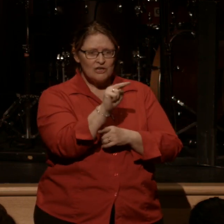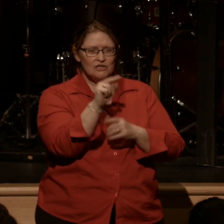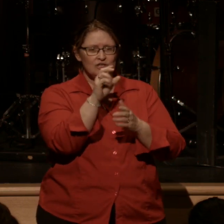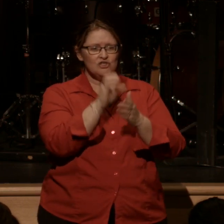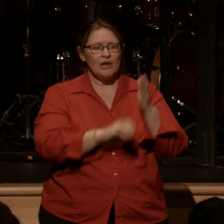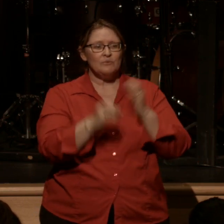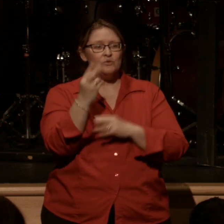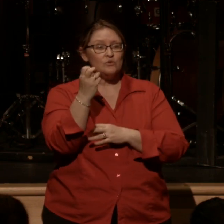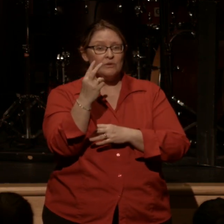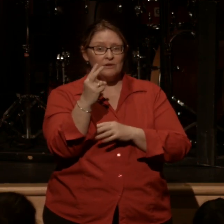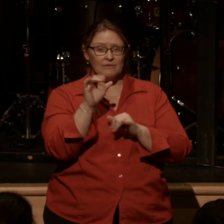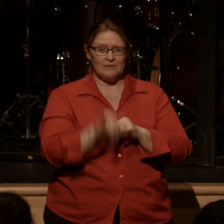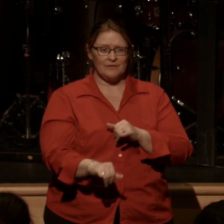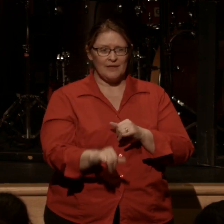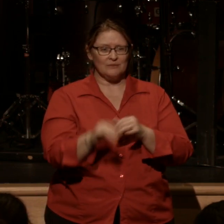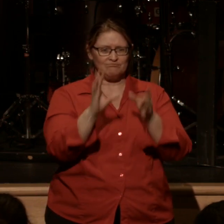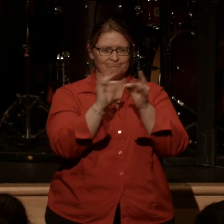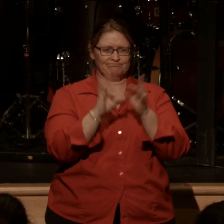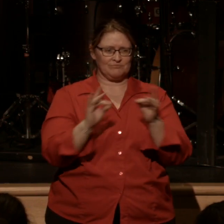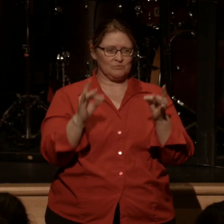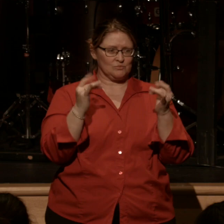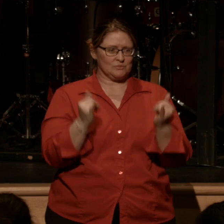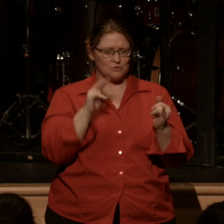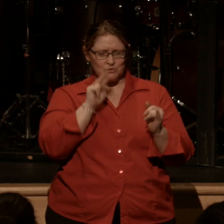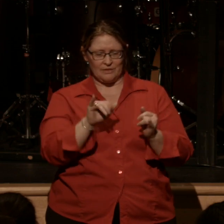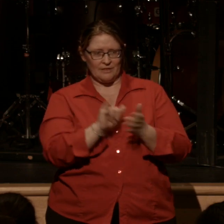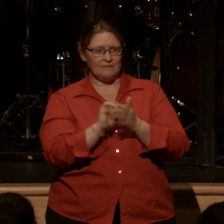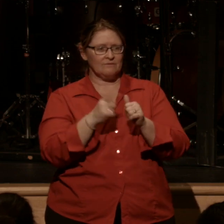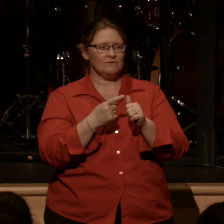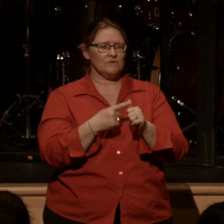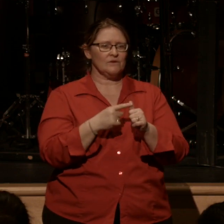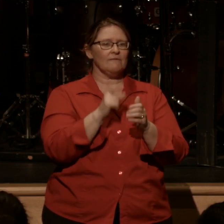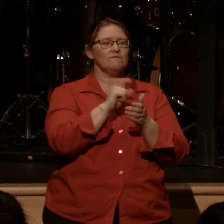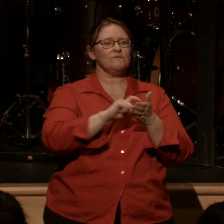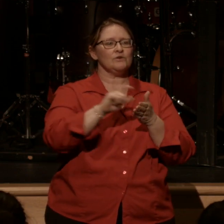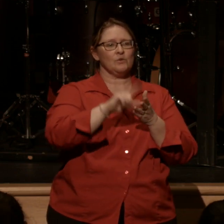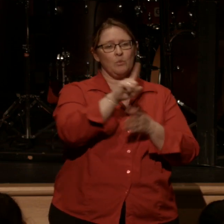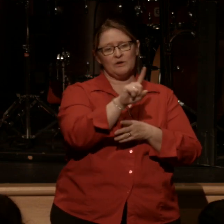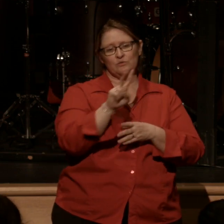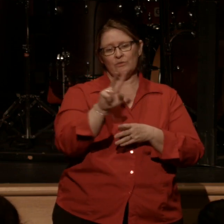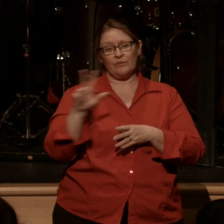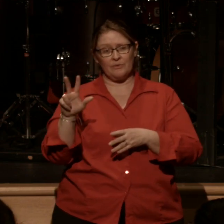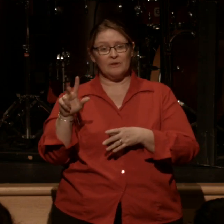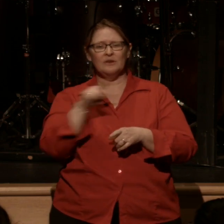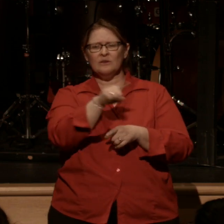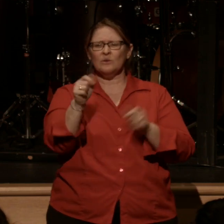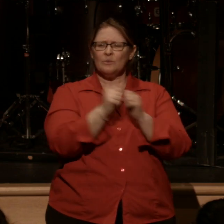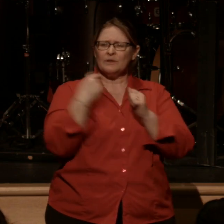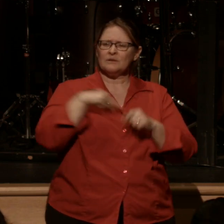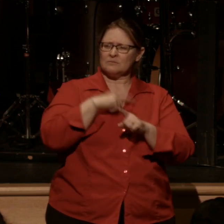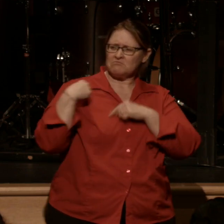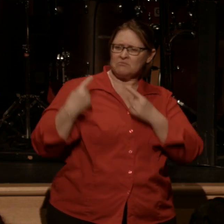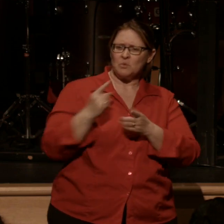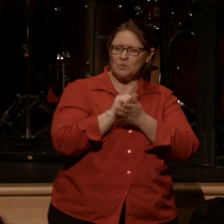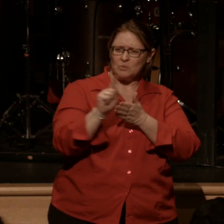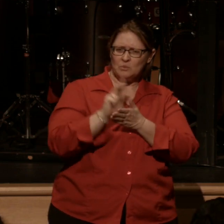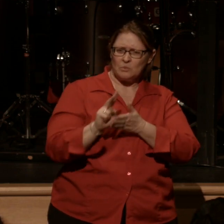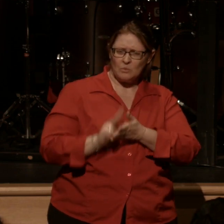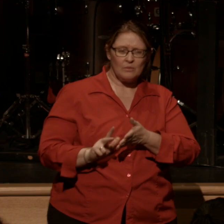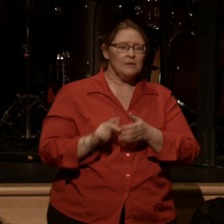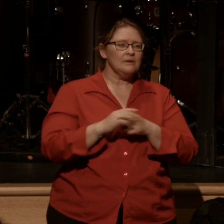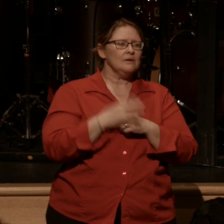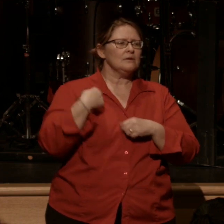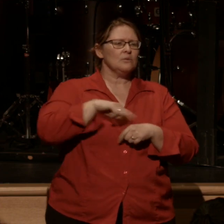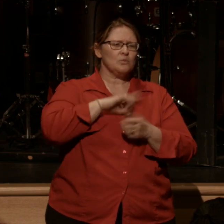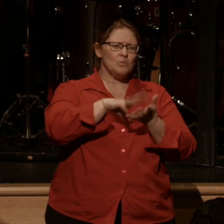chapter 12 is our passage. We'll be looking at verses 1, 2, and 3. If you've been with us over the last few weeks, we